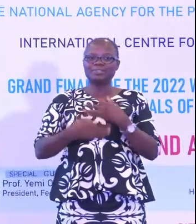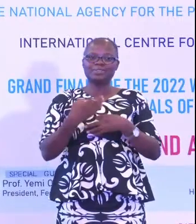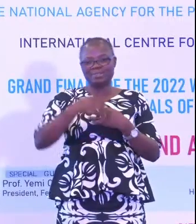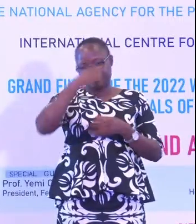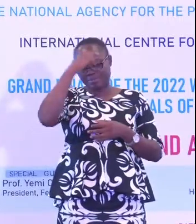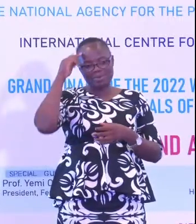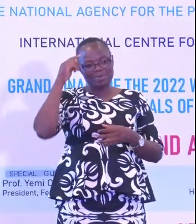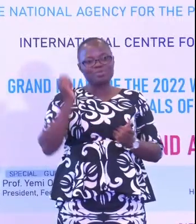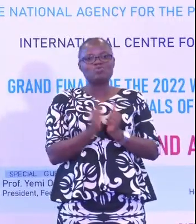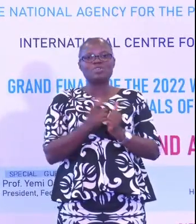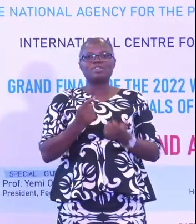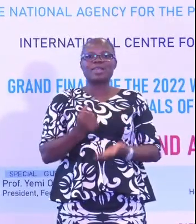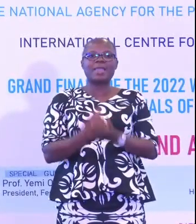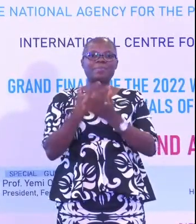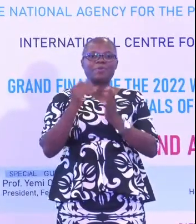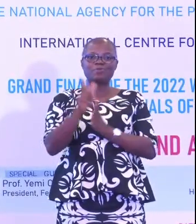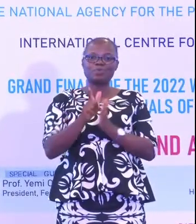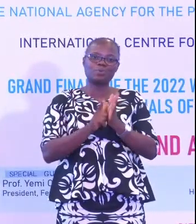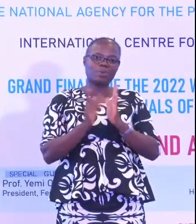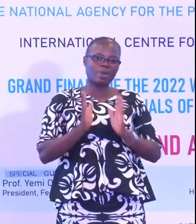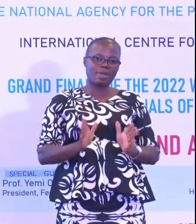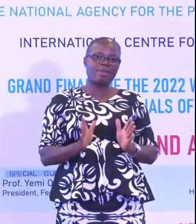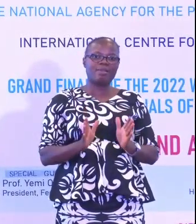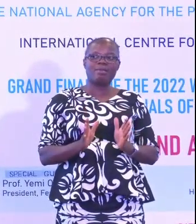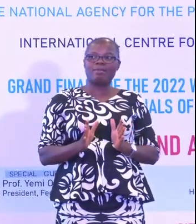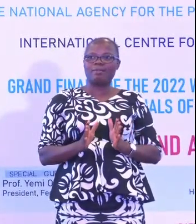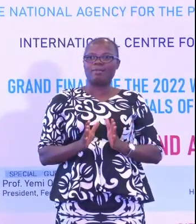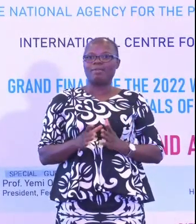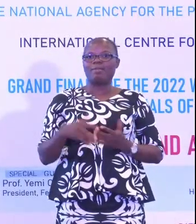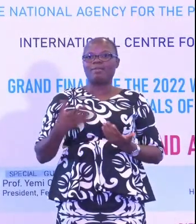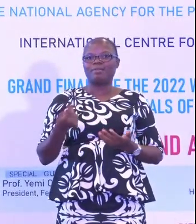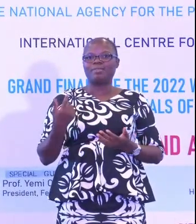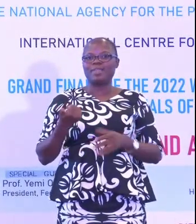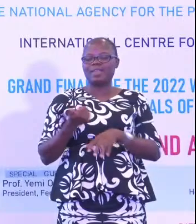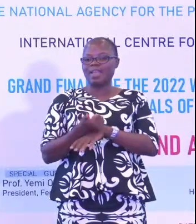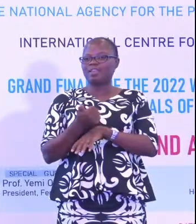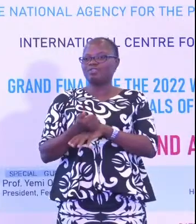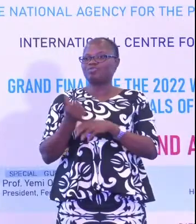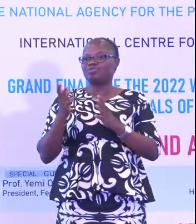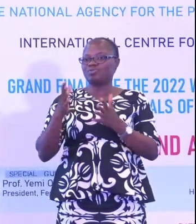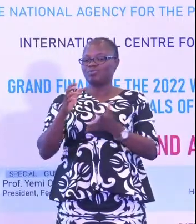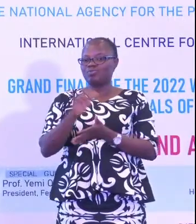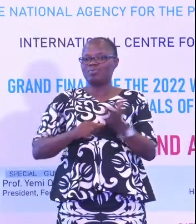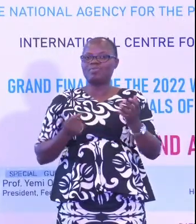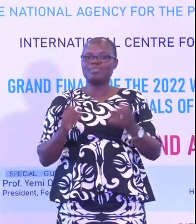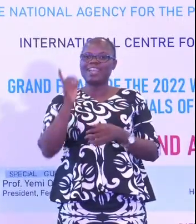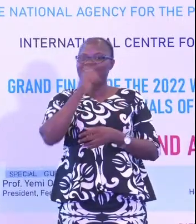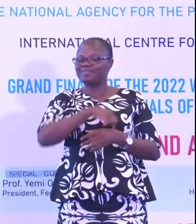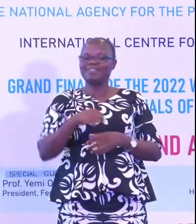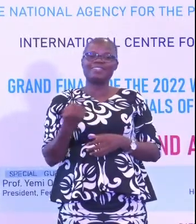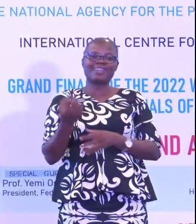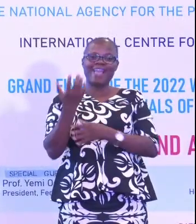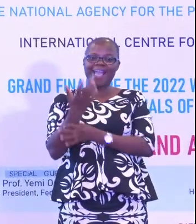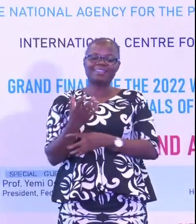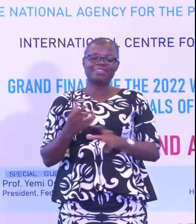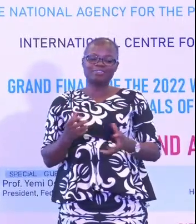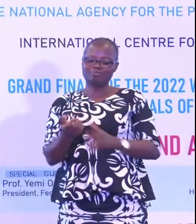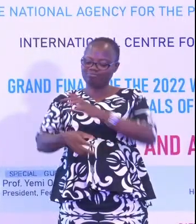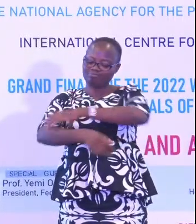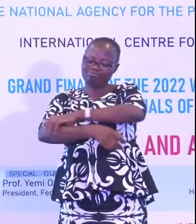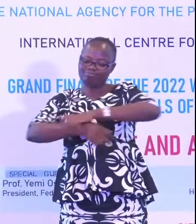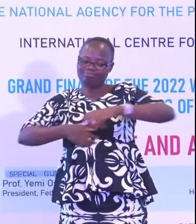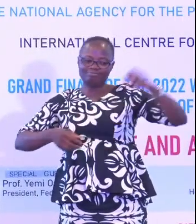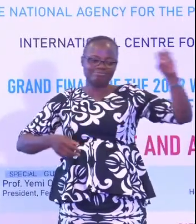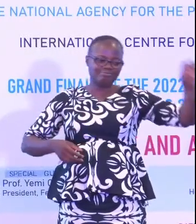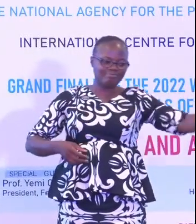with the help of his lawyer, the accused removes his artificial hands and dropped them on the table